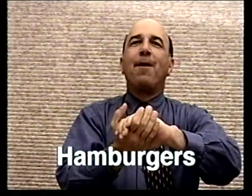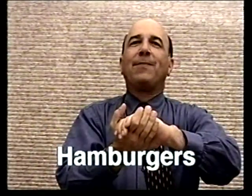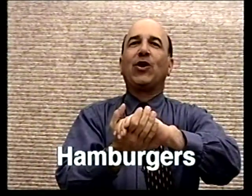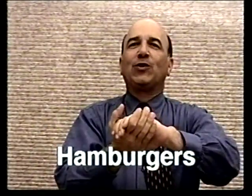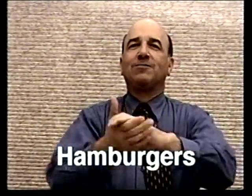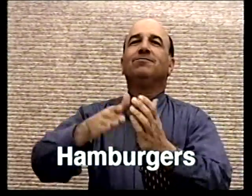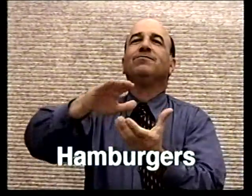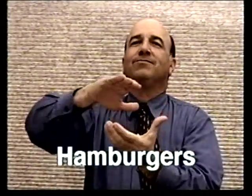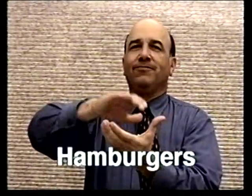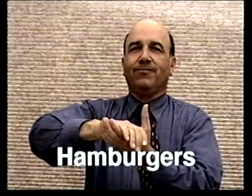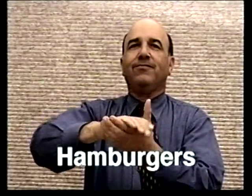Hamburger,